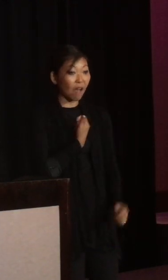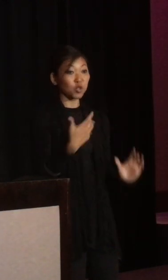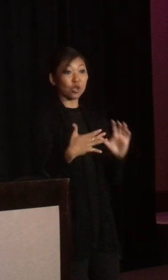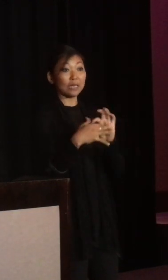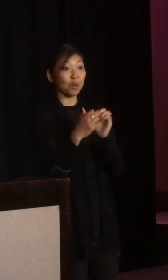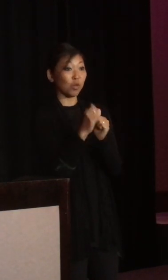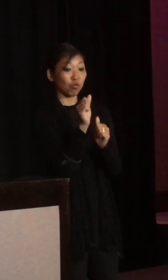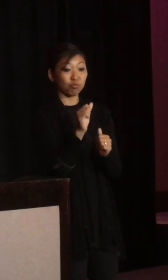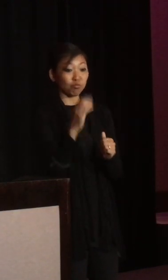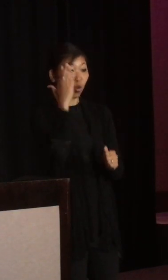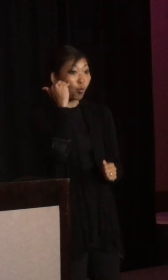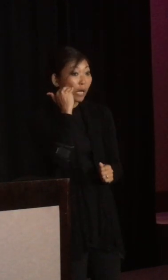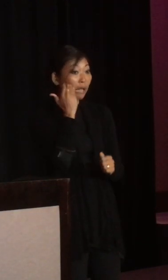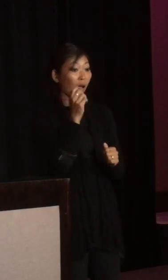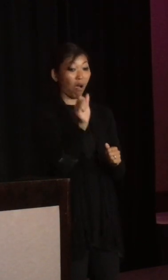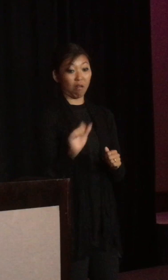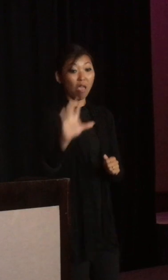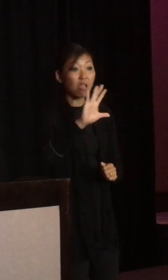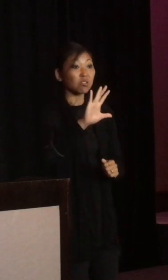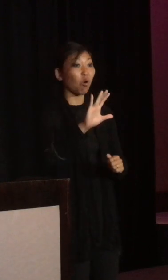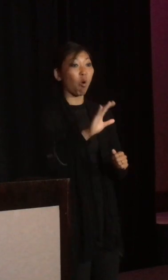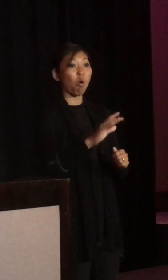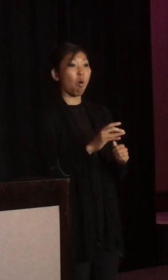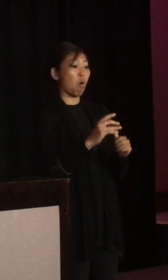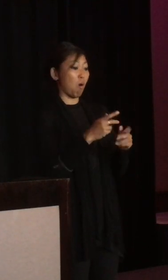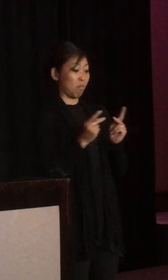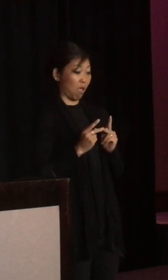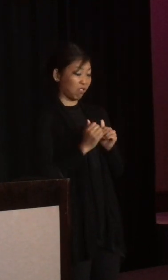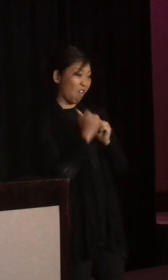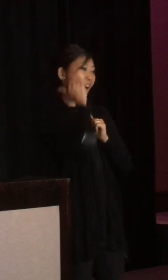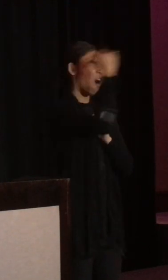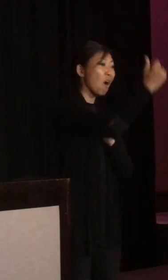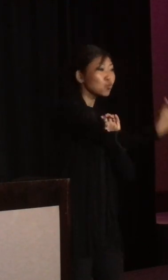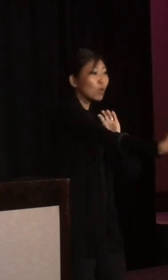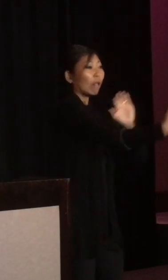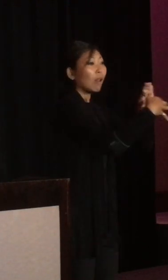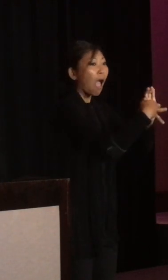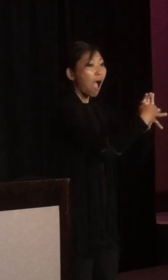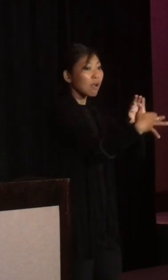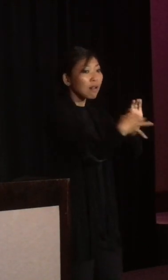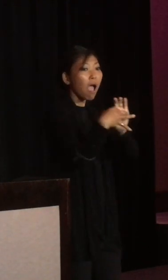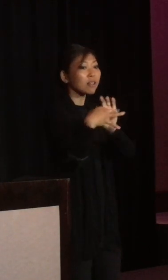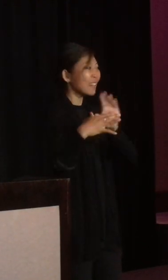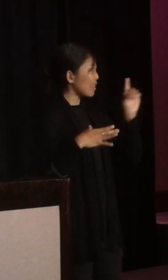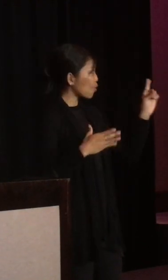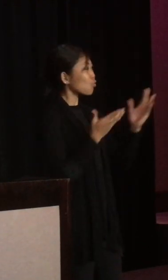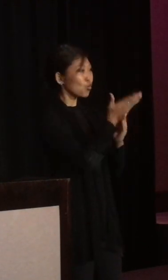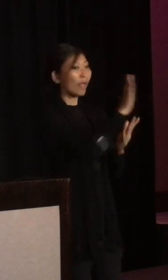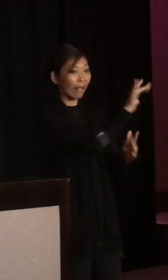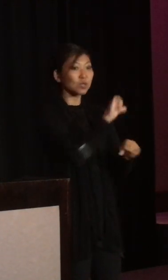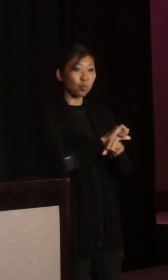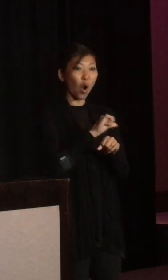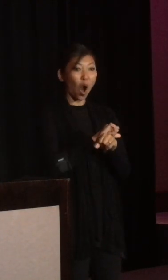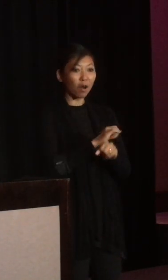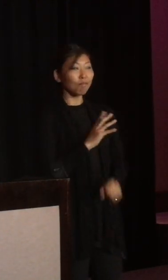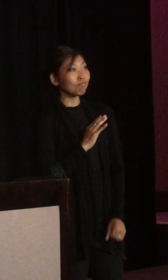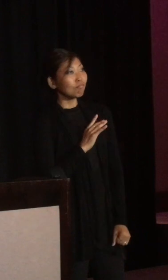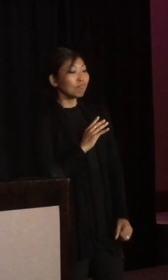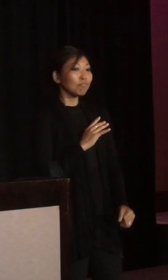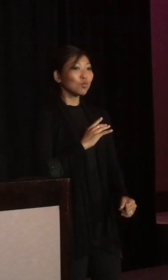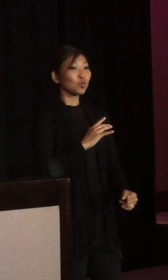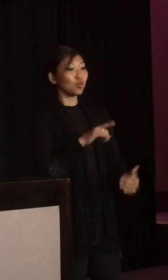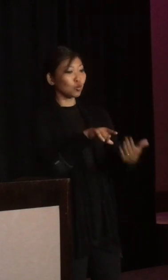and connecting to places far away from where we grew up to help make us feel more interested, to show that